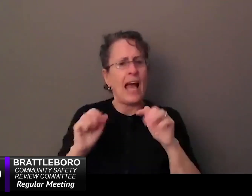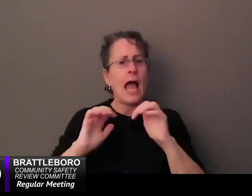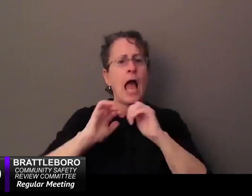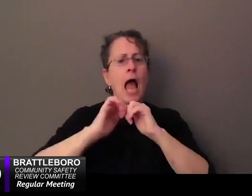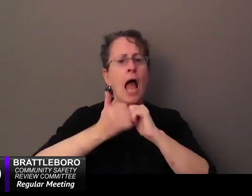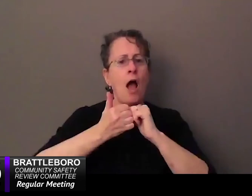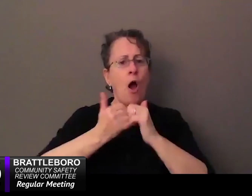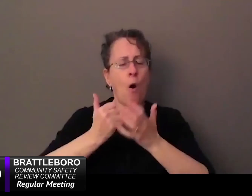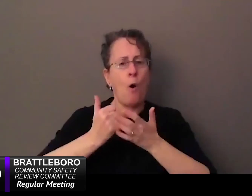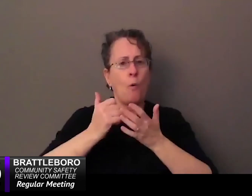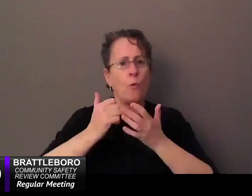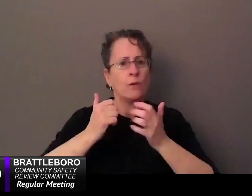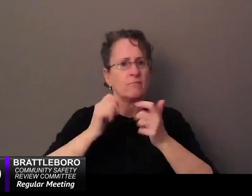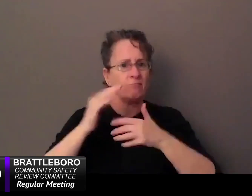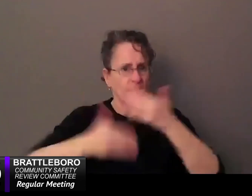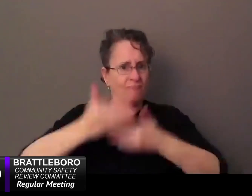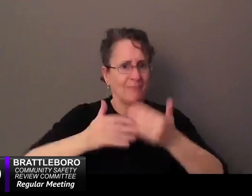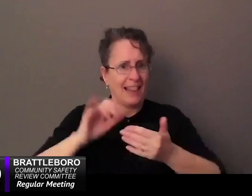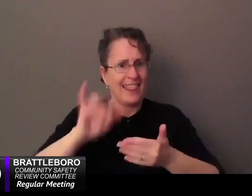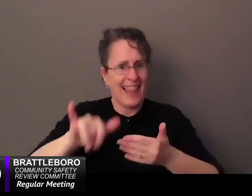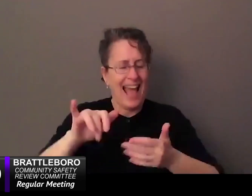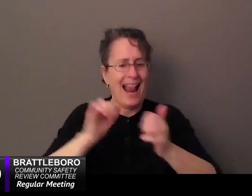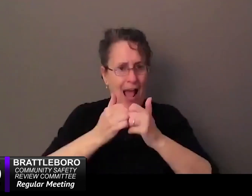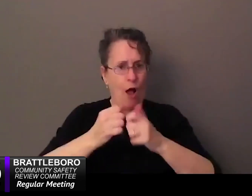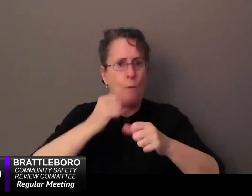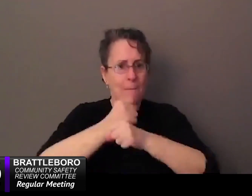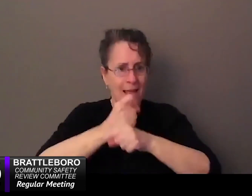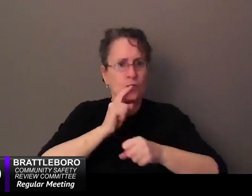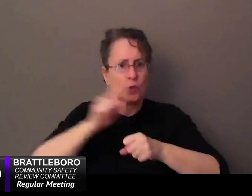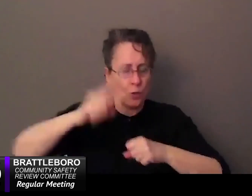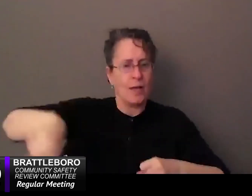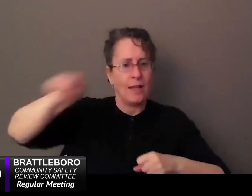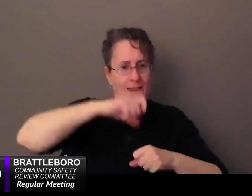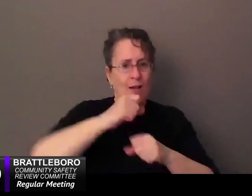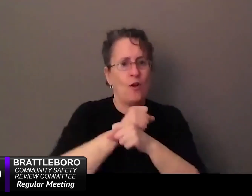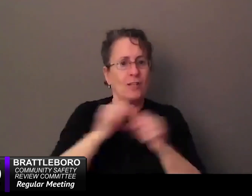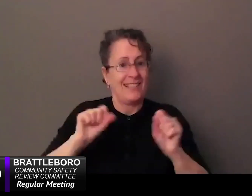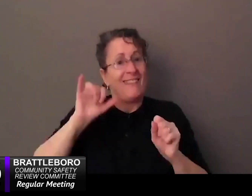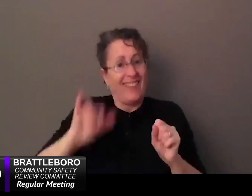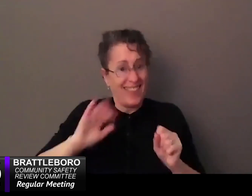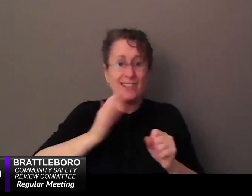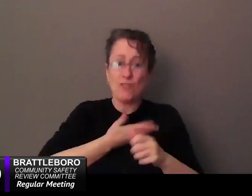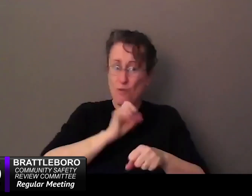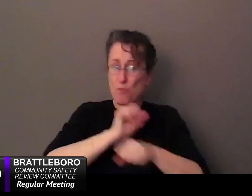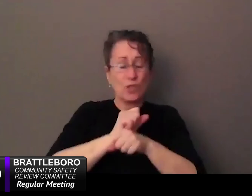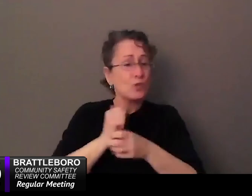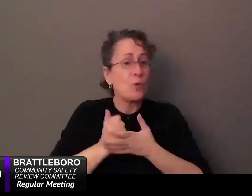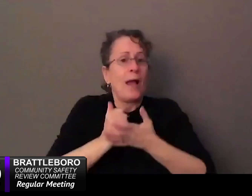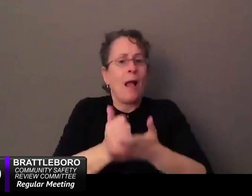community, we're asking that question, and we're doing this piece of work to gather that information.